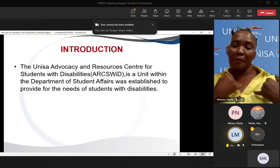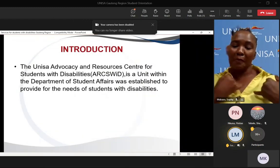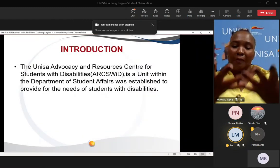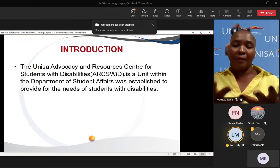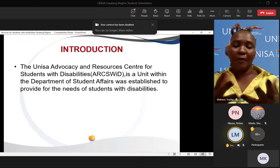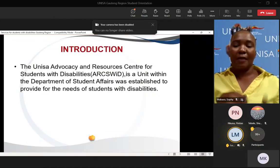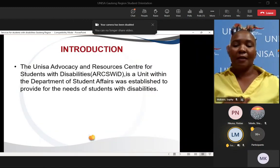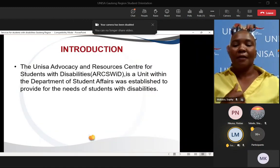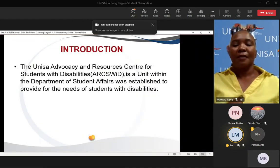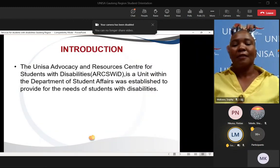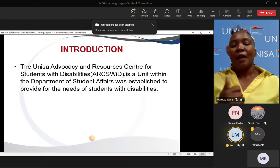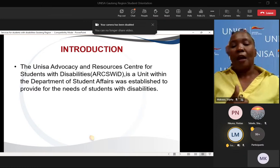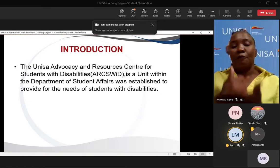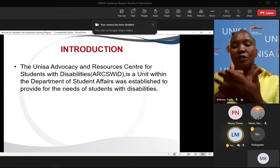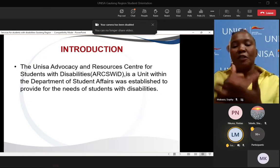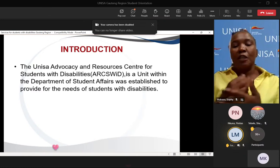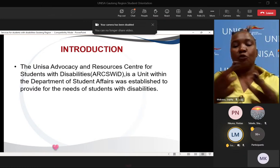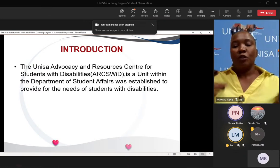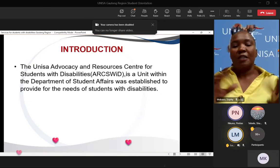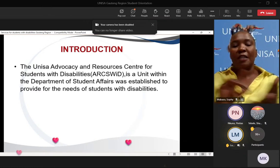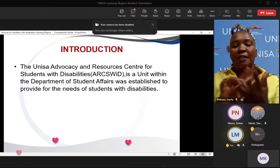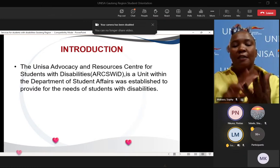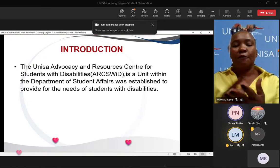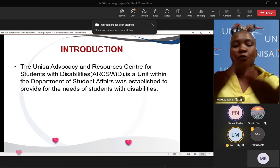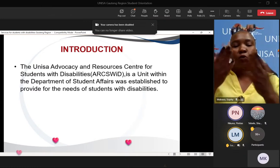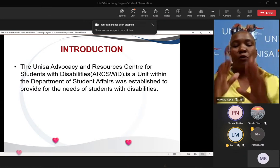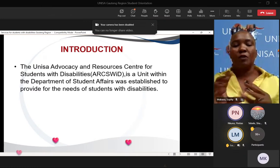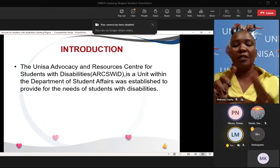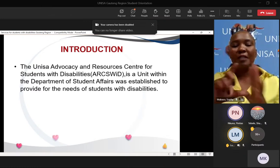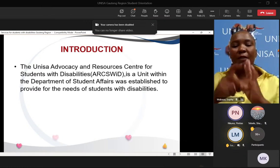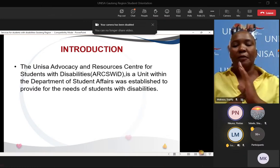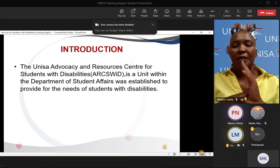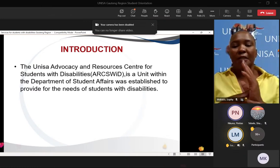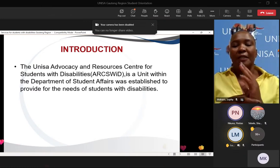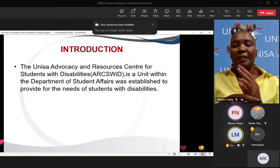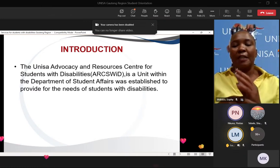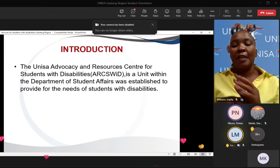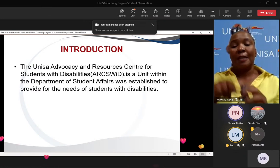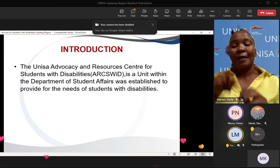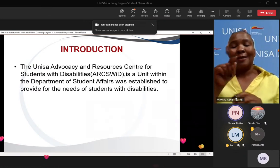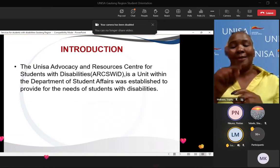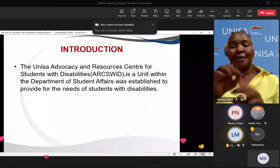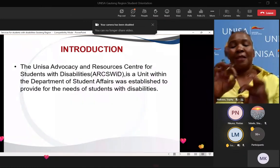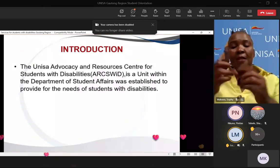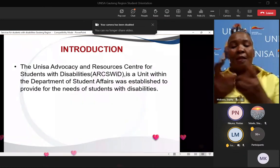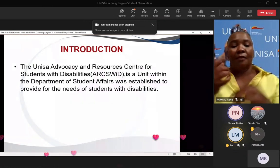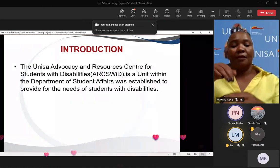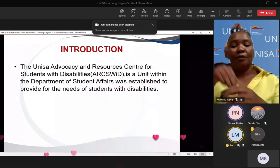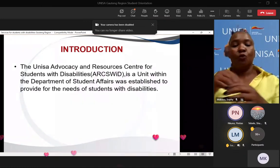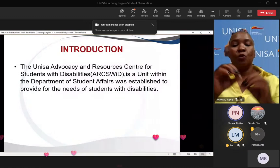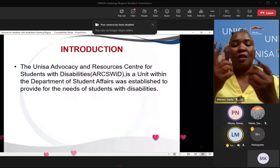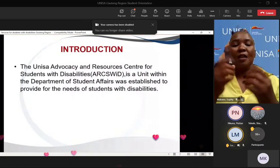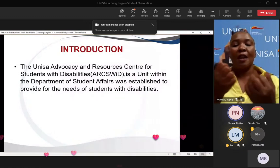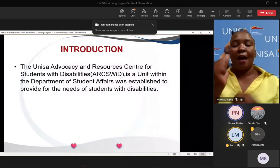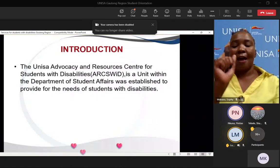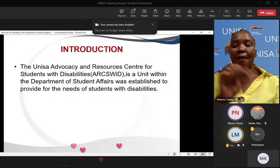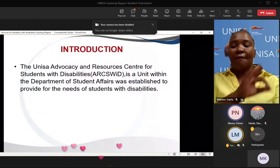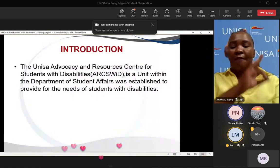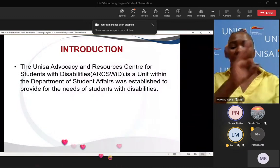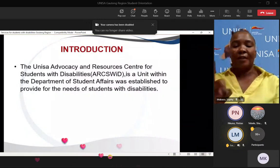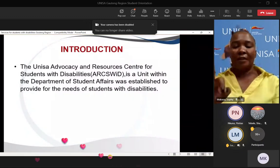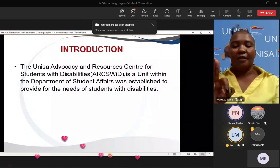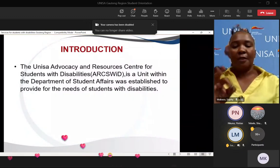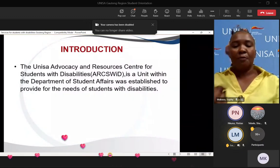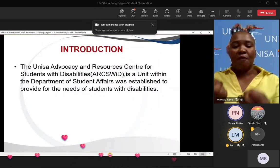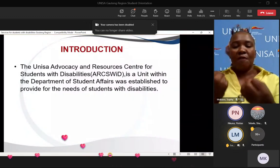the advocacy and Resource Center for students with disabilities is a unit within the department of student affairs and it was established to